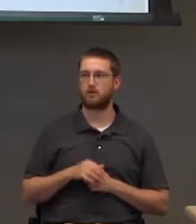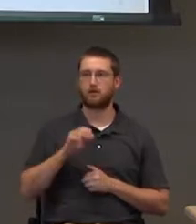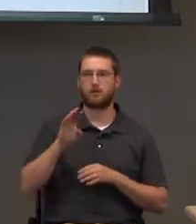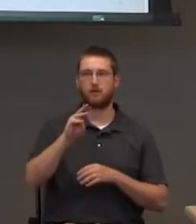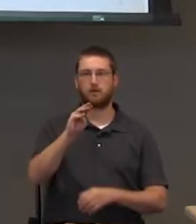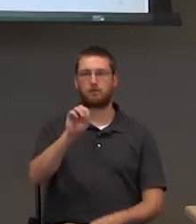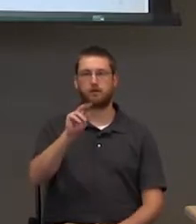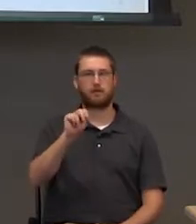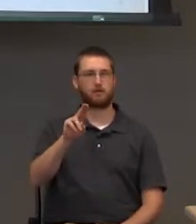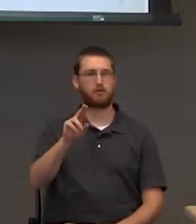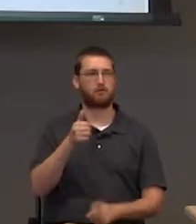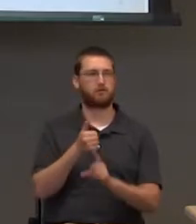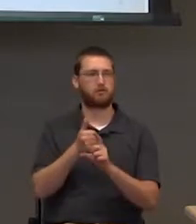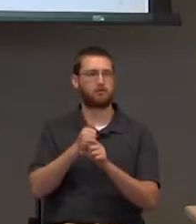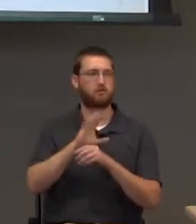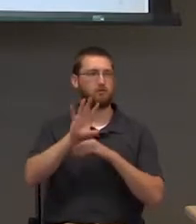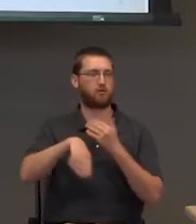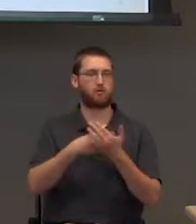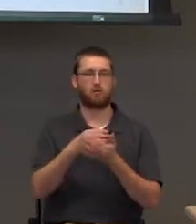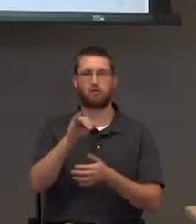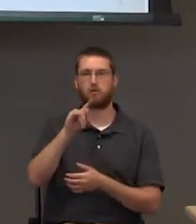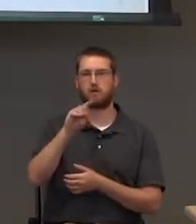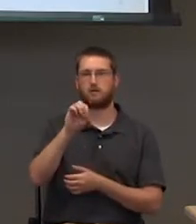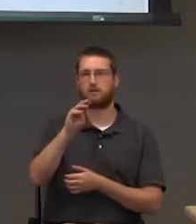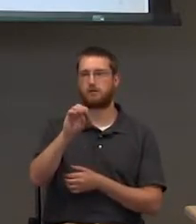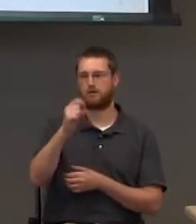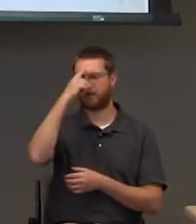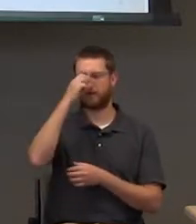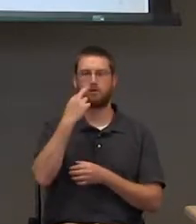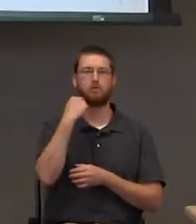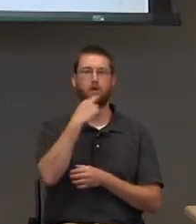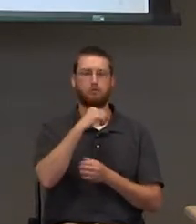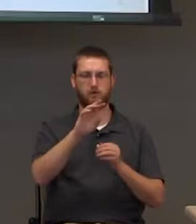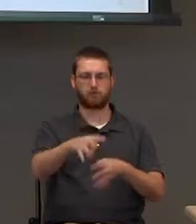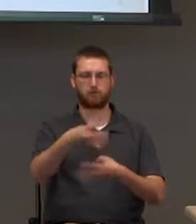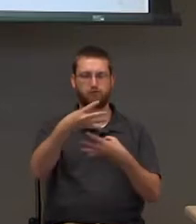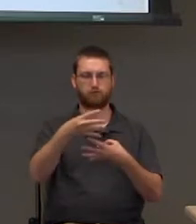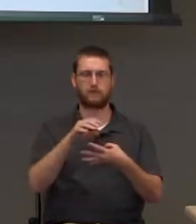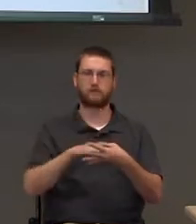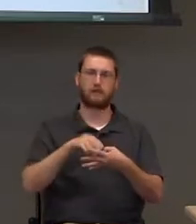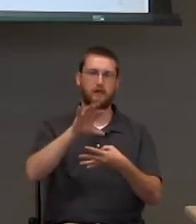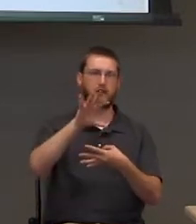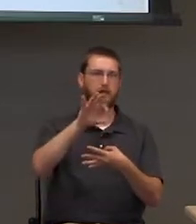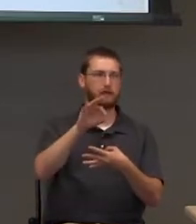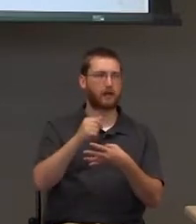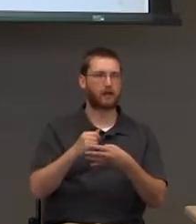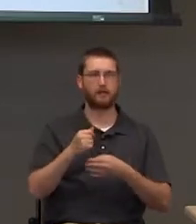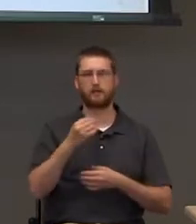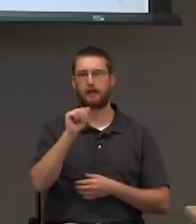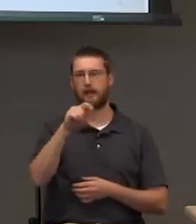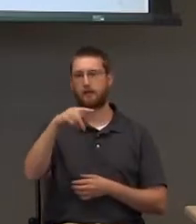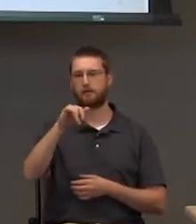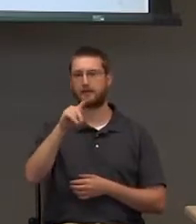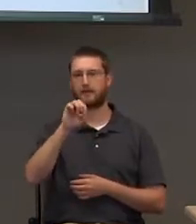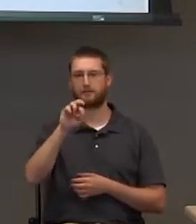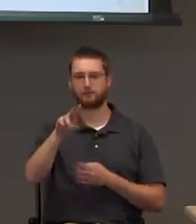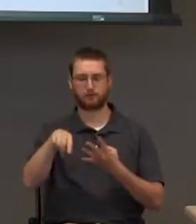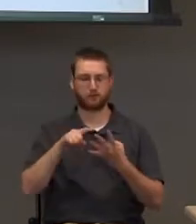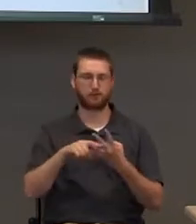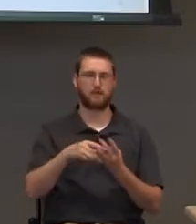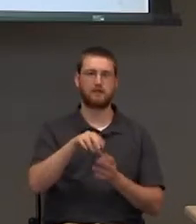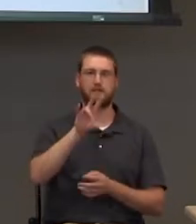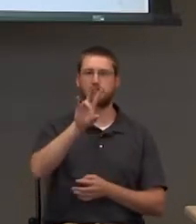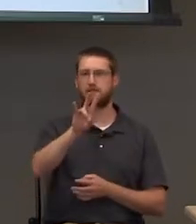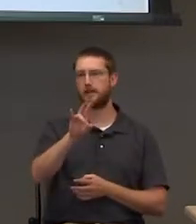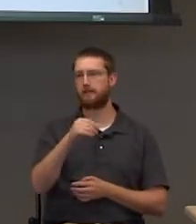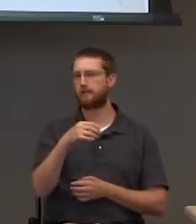the menu is of all the items. If you think of it as a menu in a restaurant, there's 9 appetizers and 15 entrees and 7 desserts,